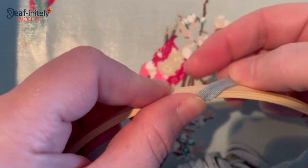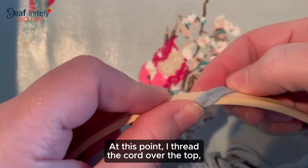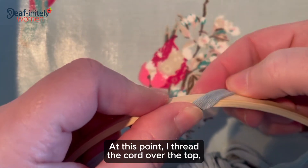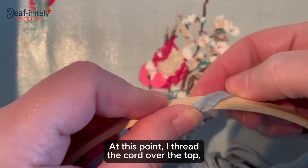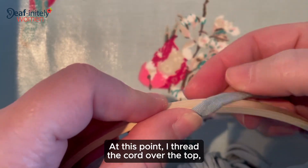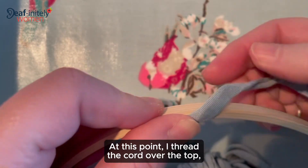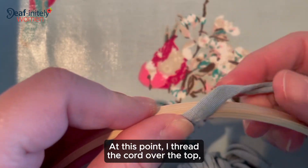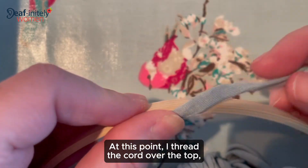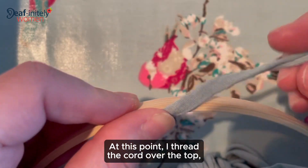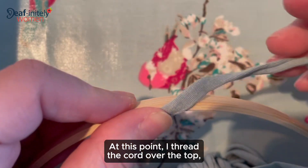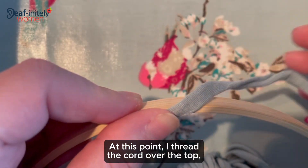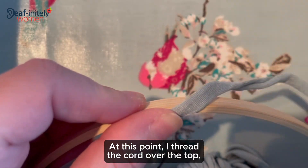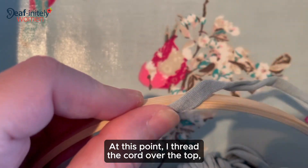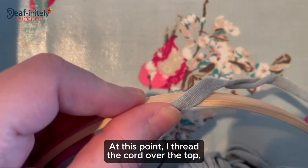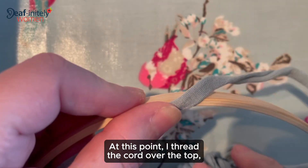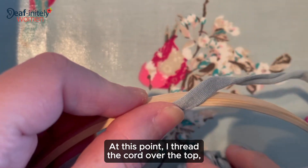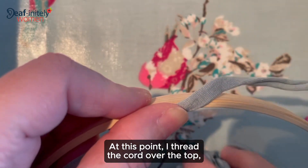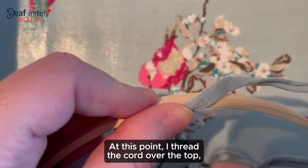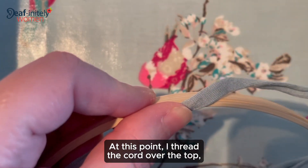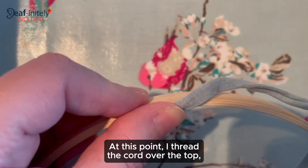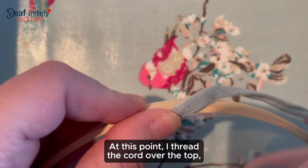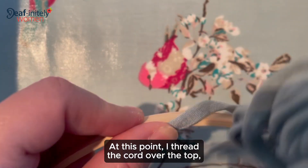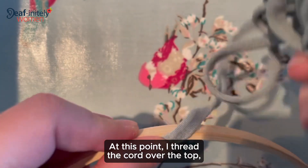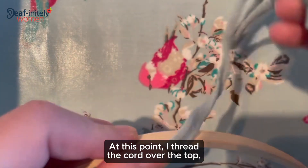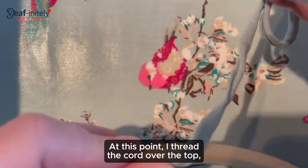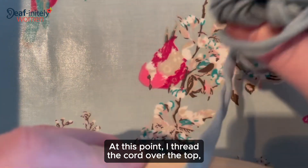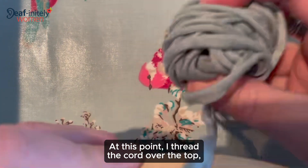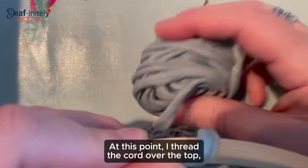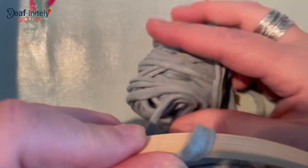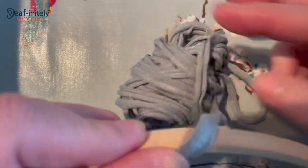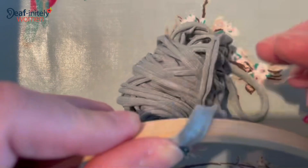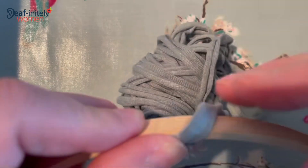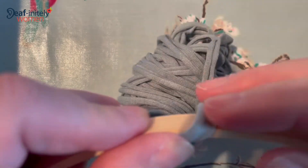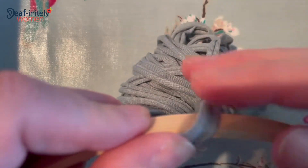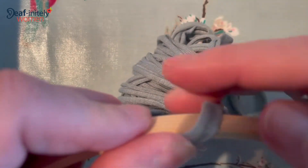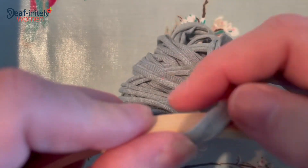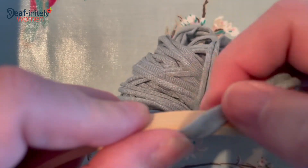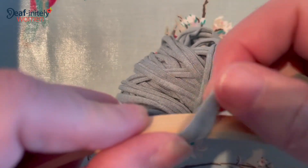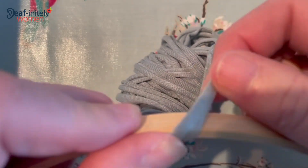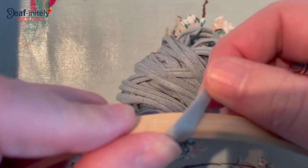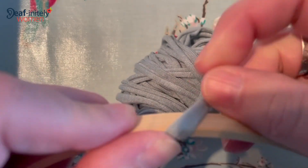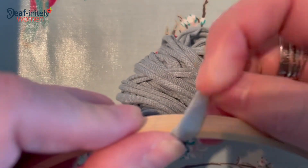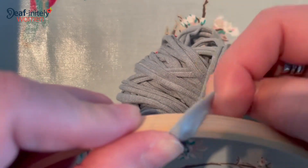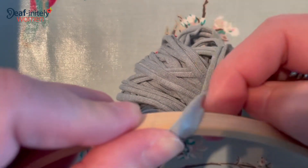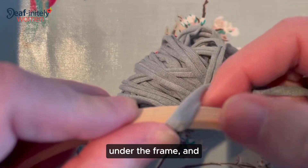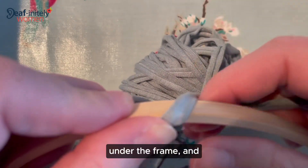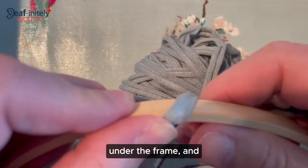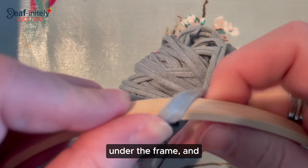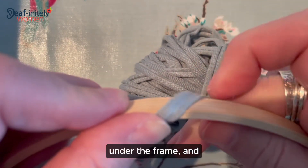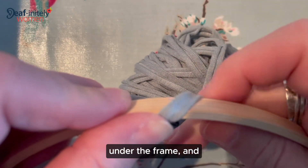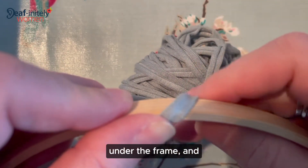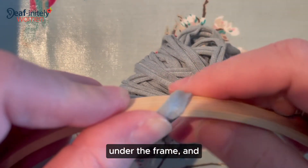At this point, I thread the cord over the top under the frame